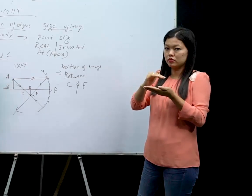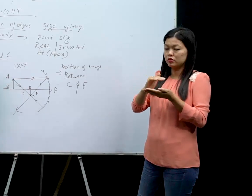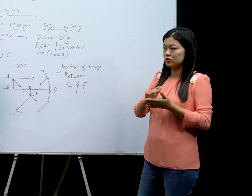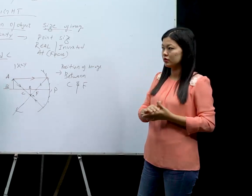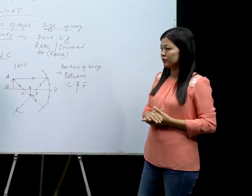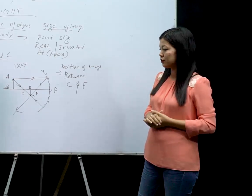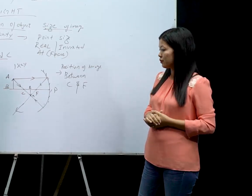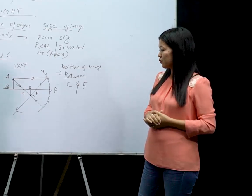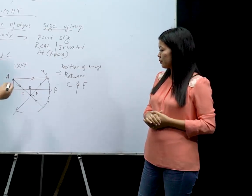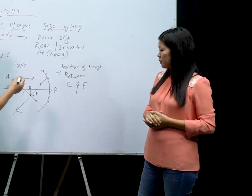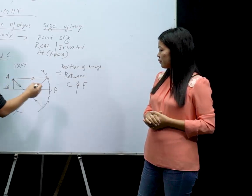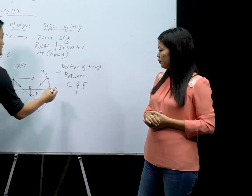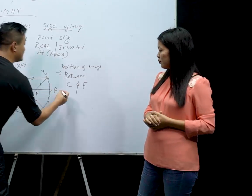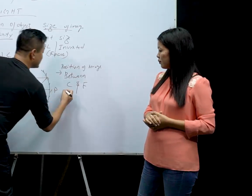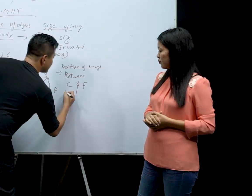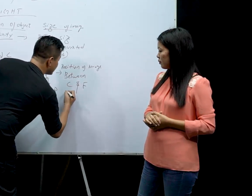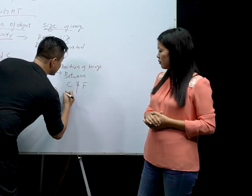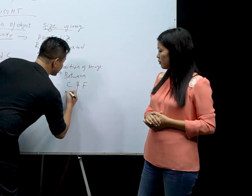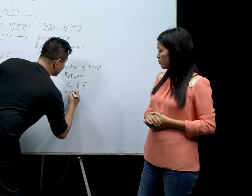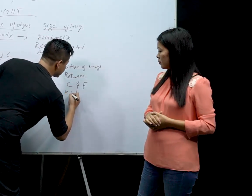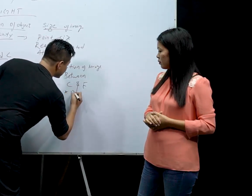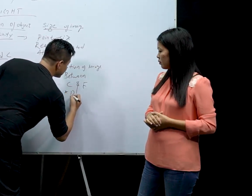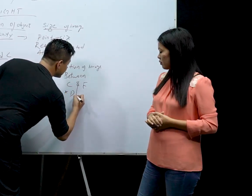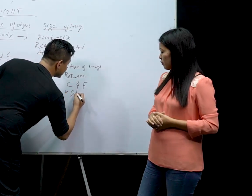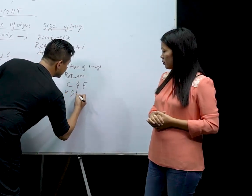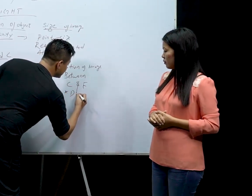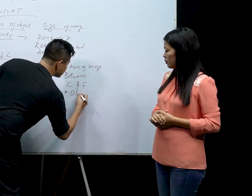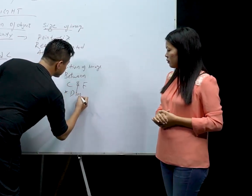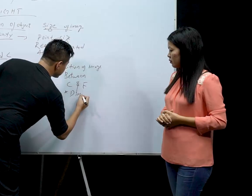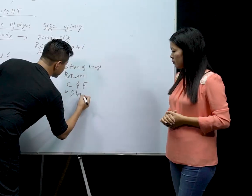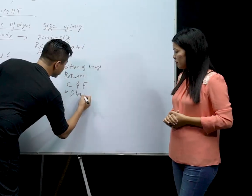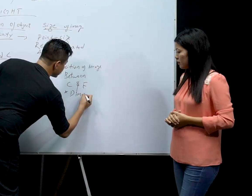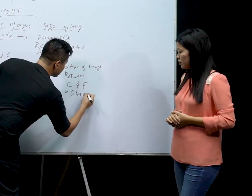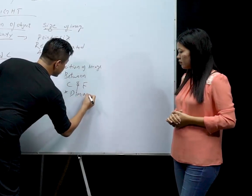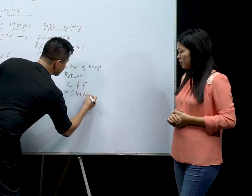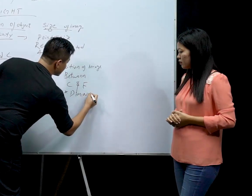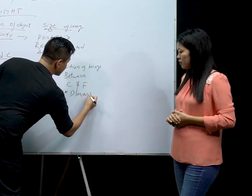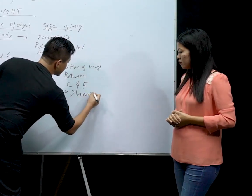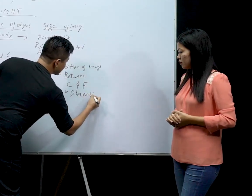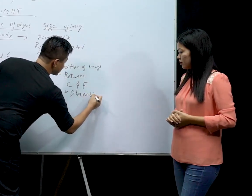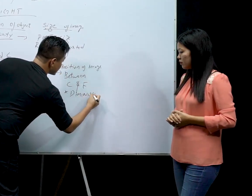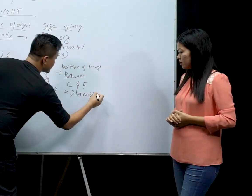say it is diminished. The size is diminished.